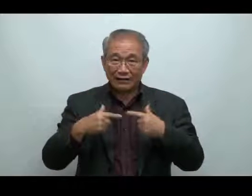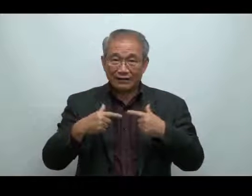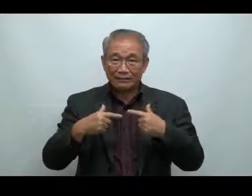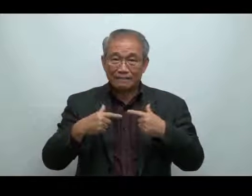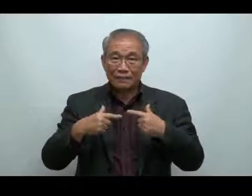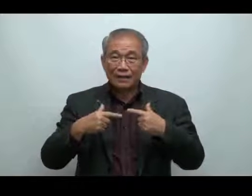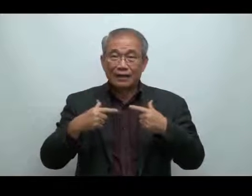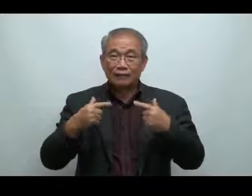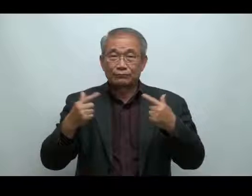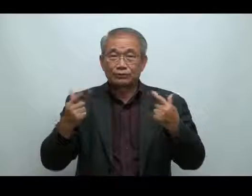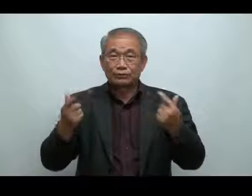pharynx, which is